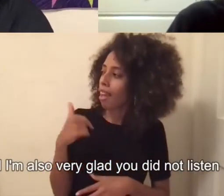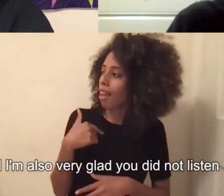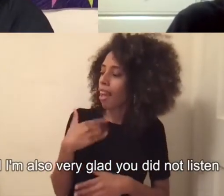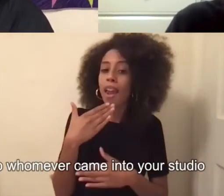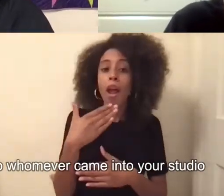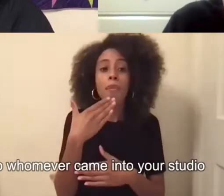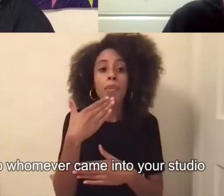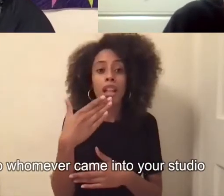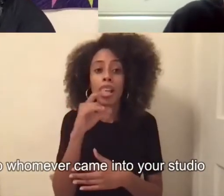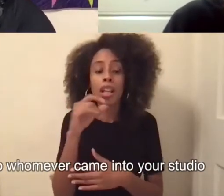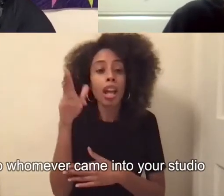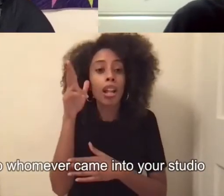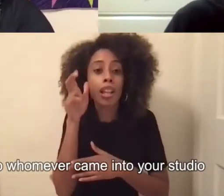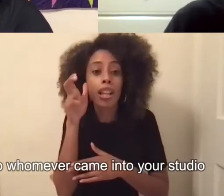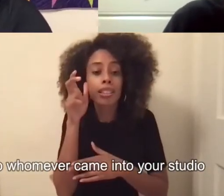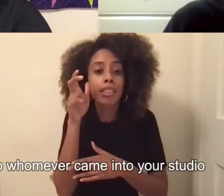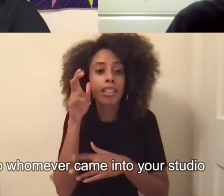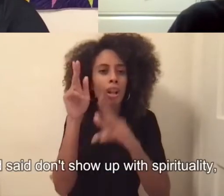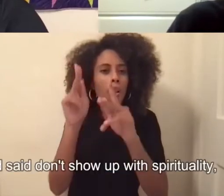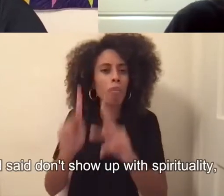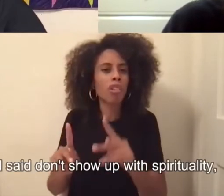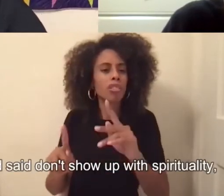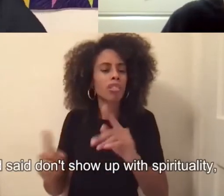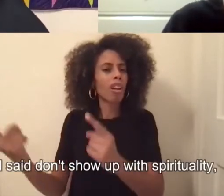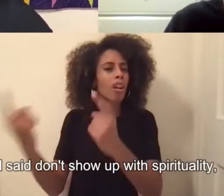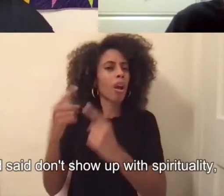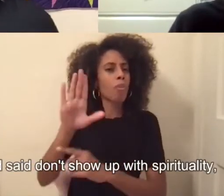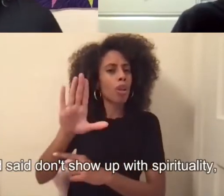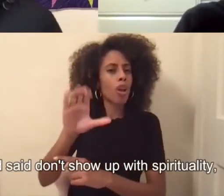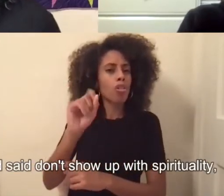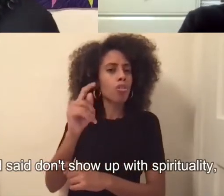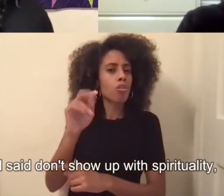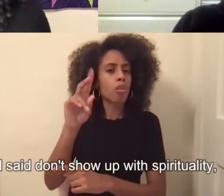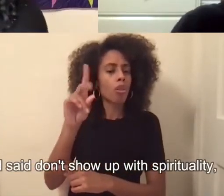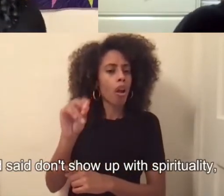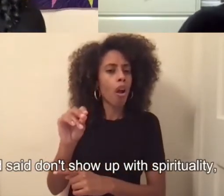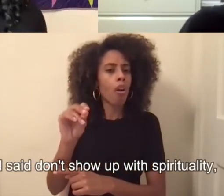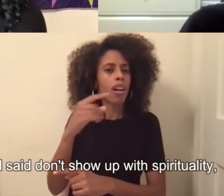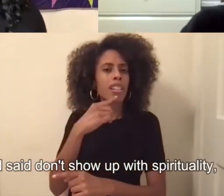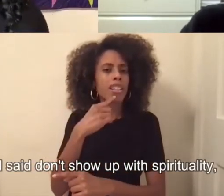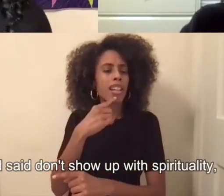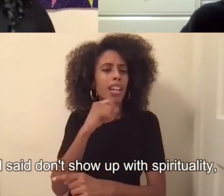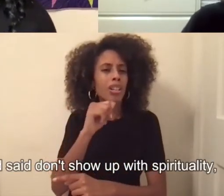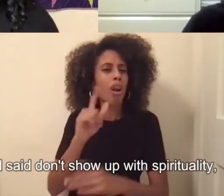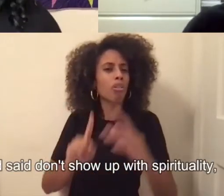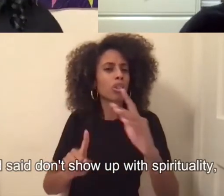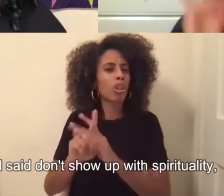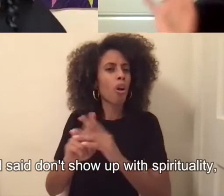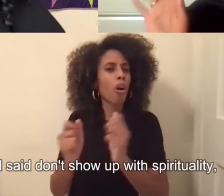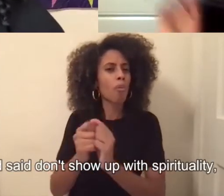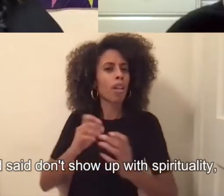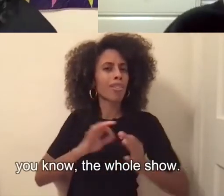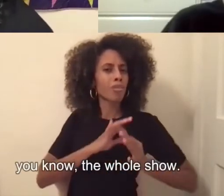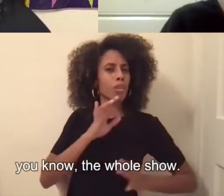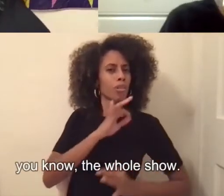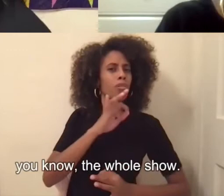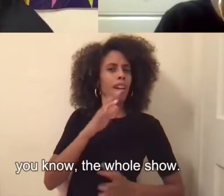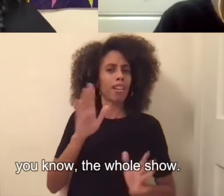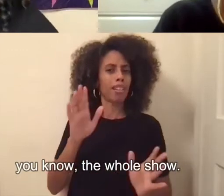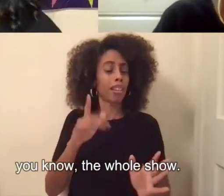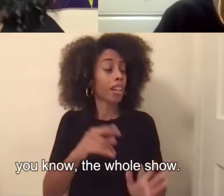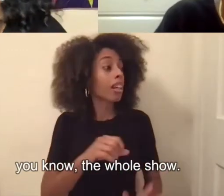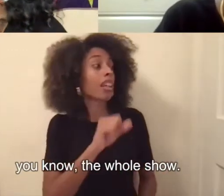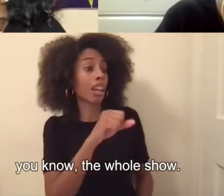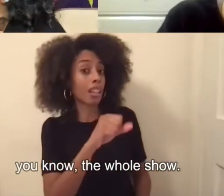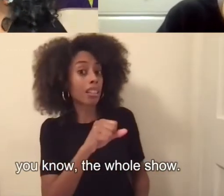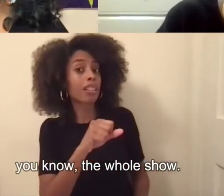not listen to whomever came in your studio and said, don't show up with spirituality. They did. They did.